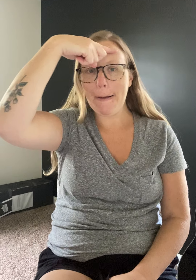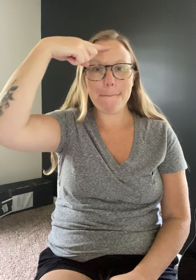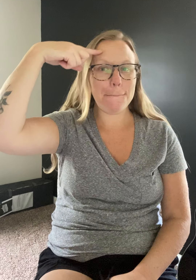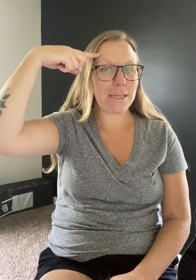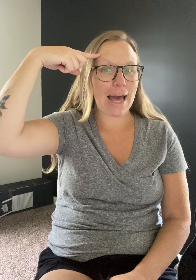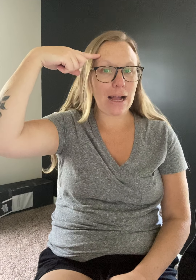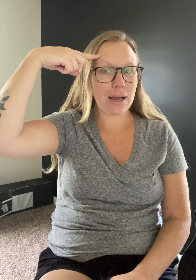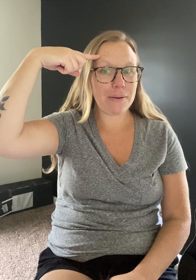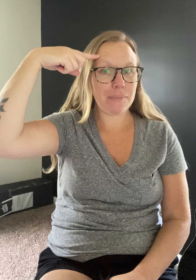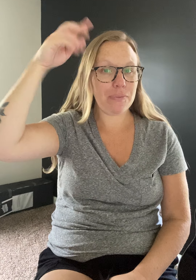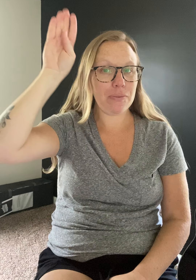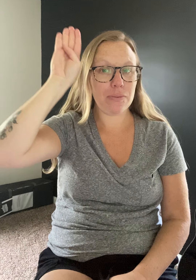Black,